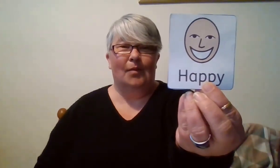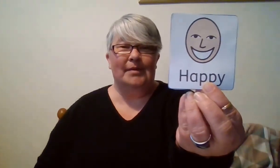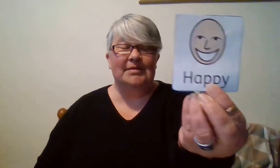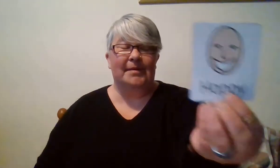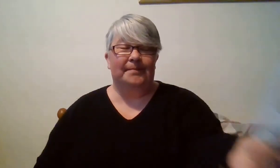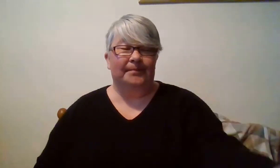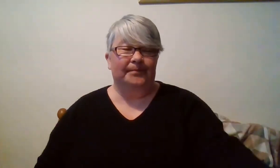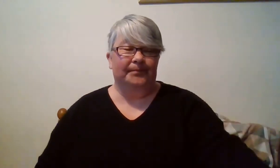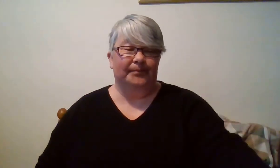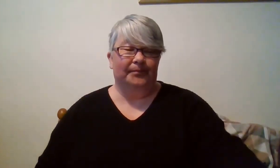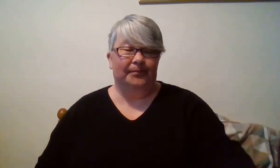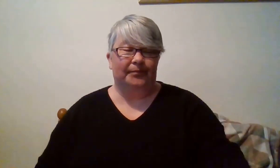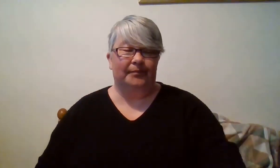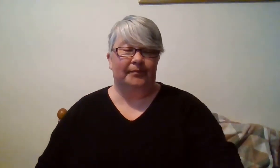Well done.